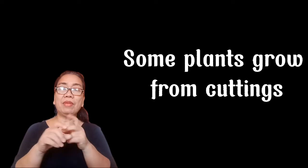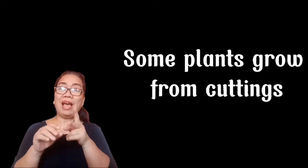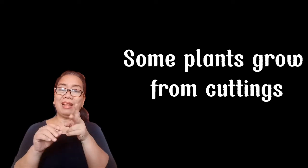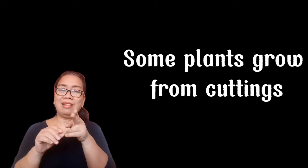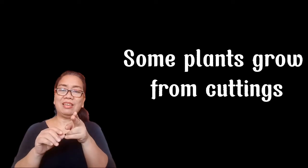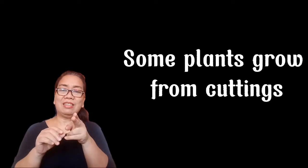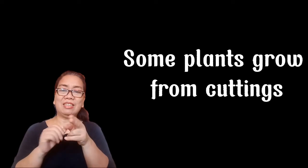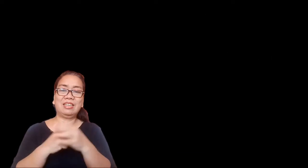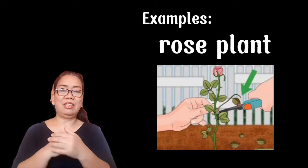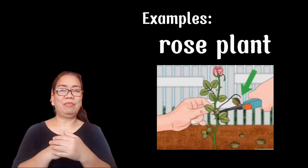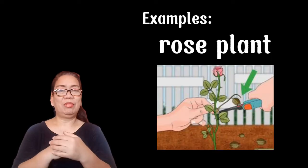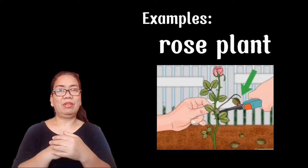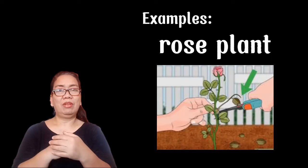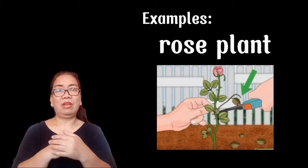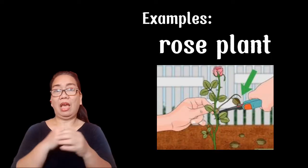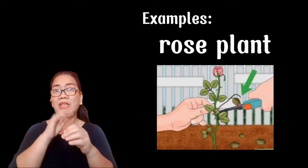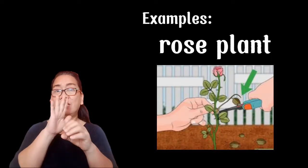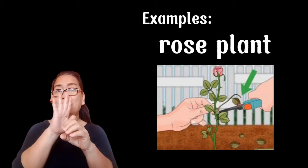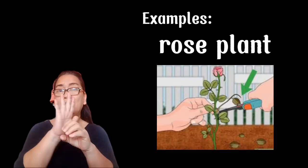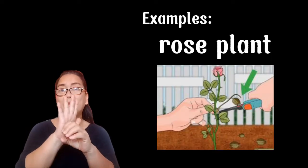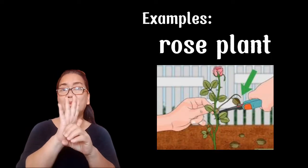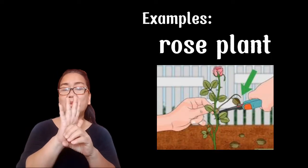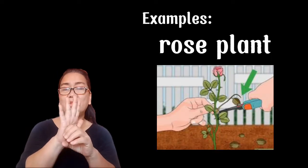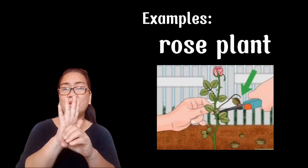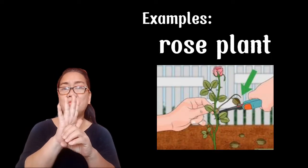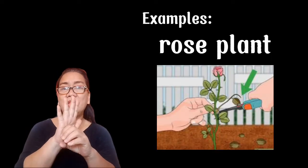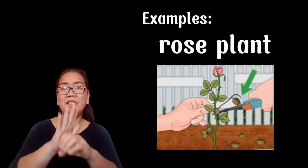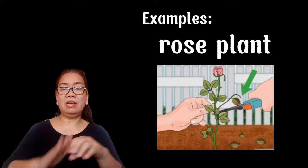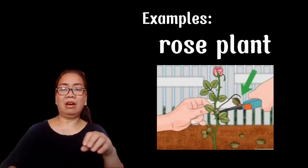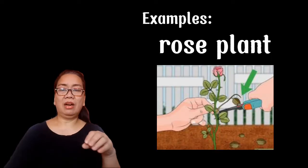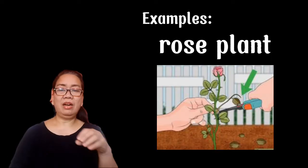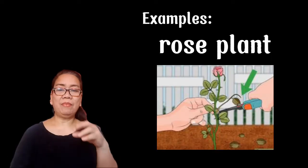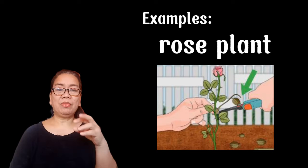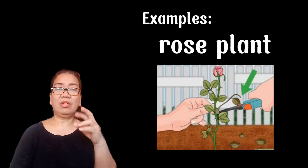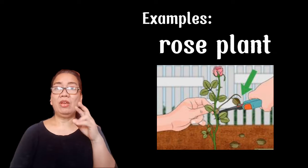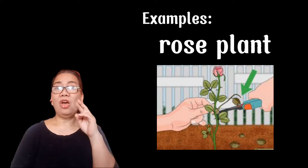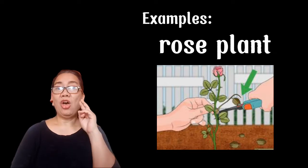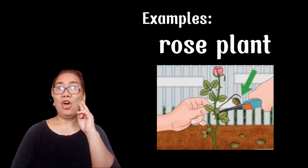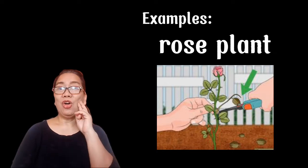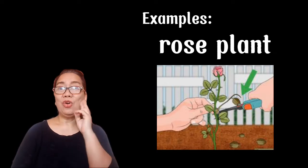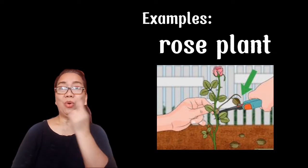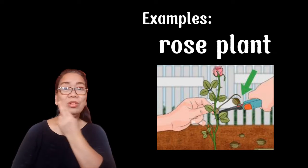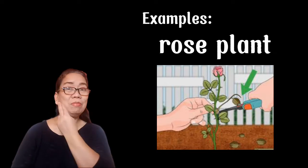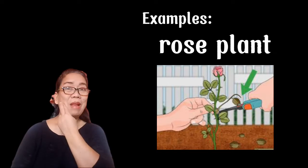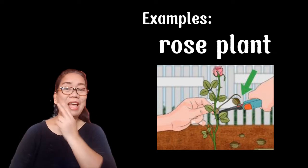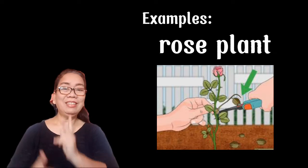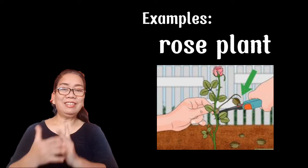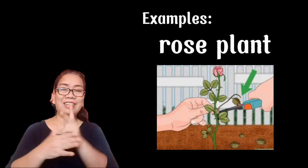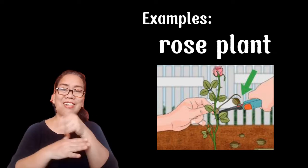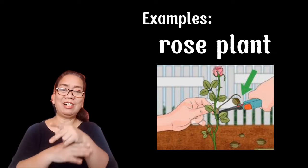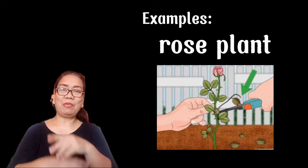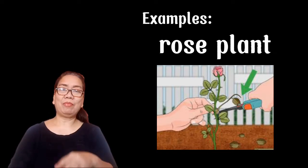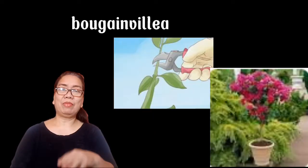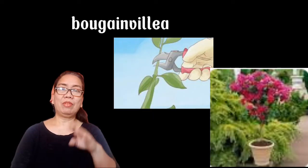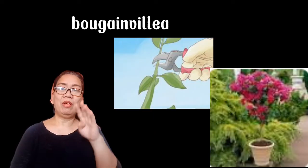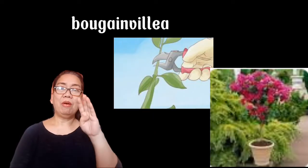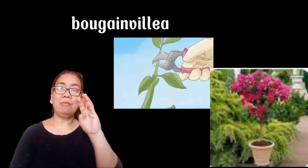from cuttings. Examples of these are rose plant,